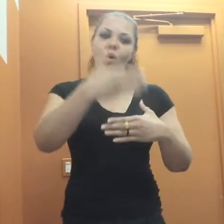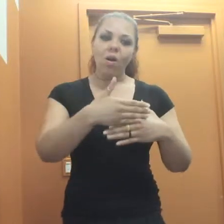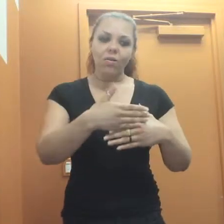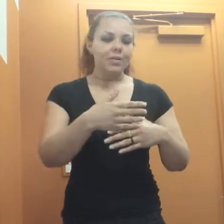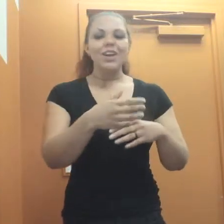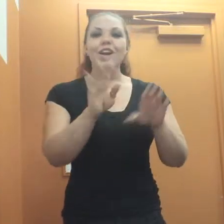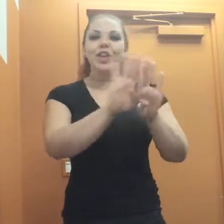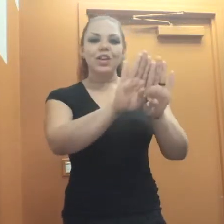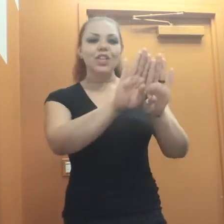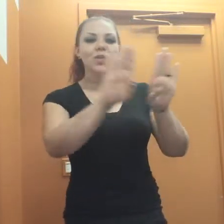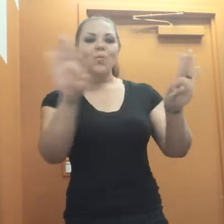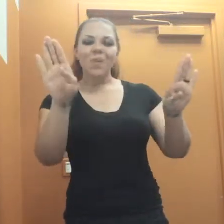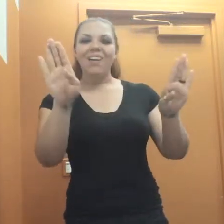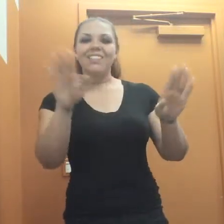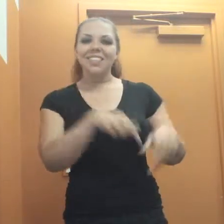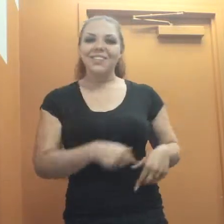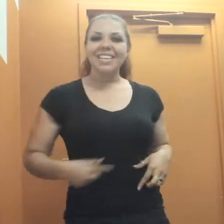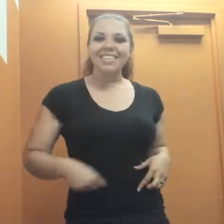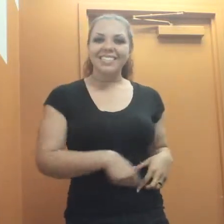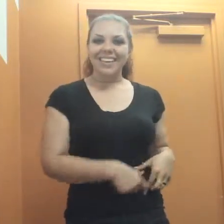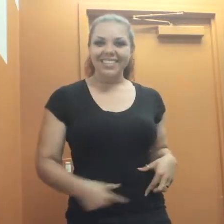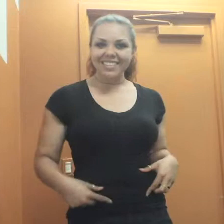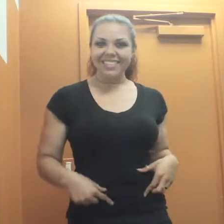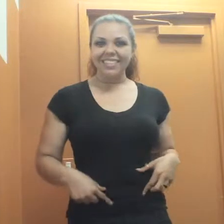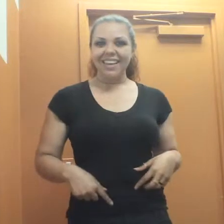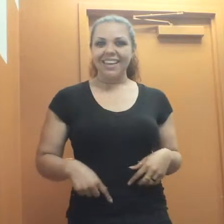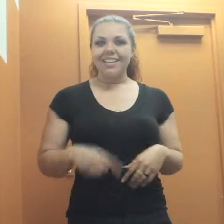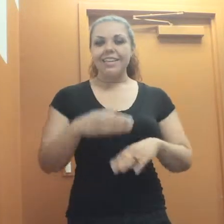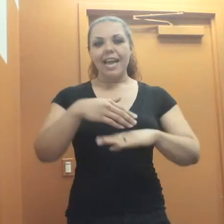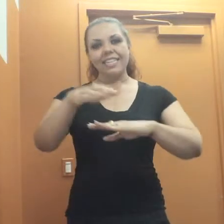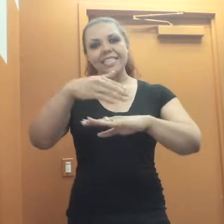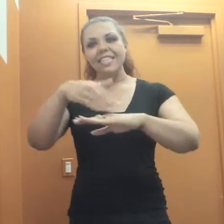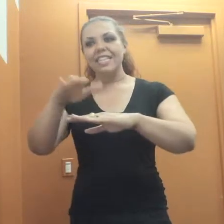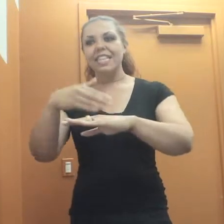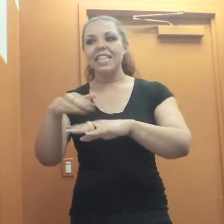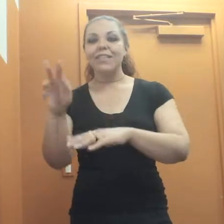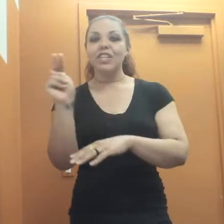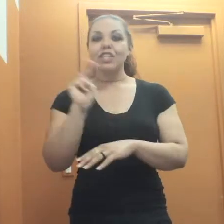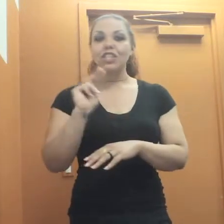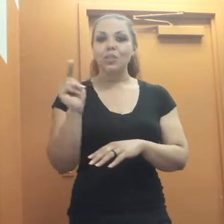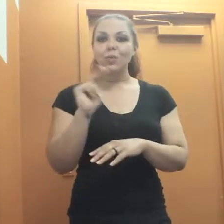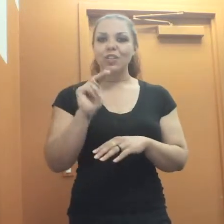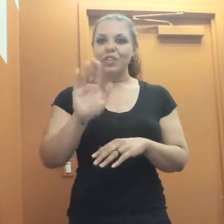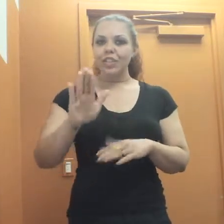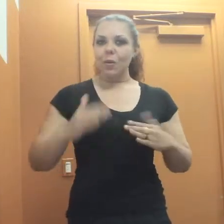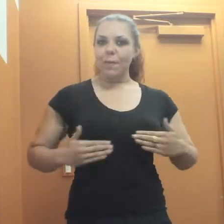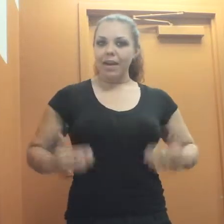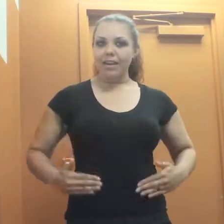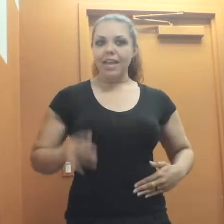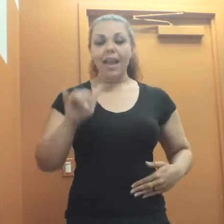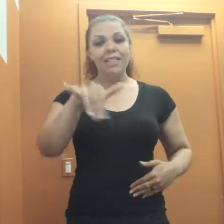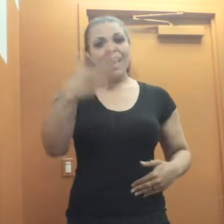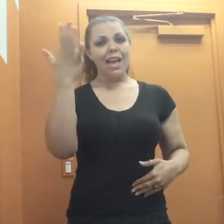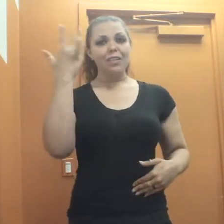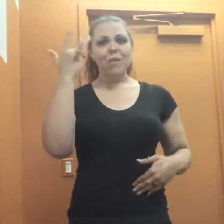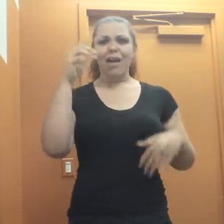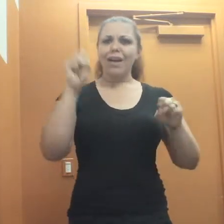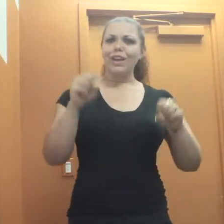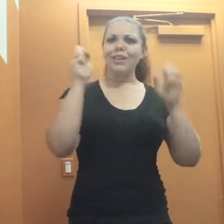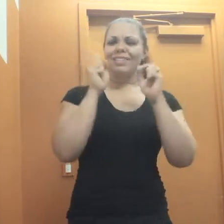It delivers all those nutrients to our bodies. And that's why you can stay awake and be so fascinated today in science. And then